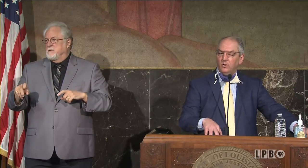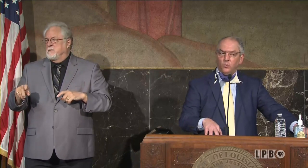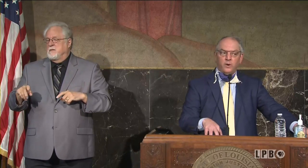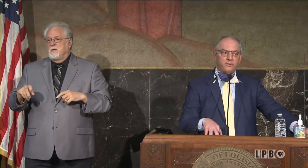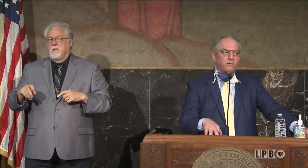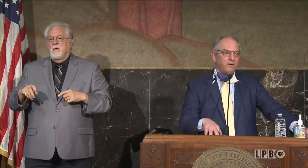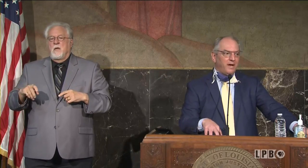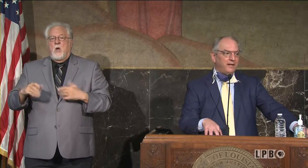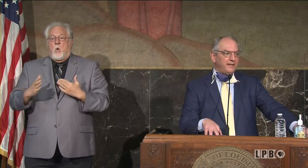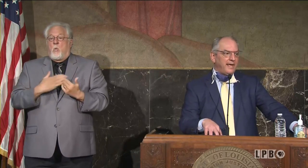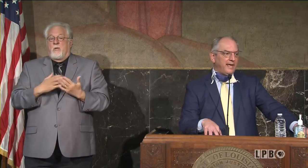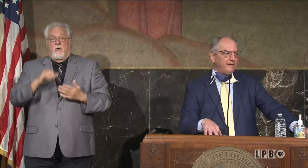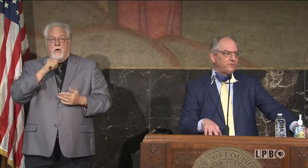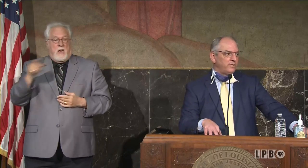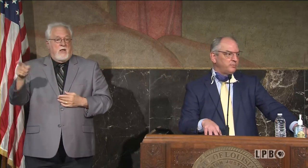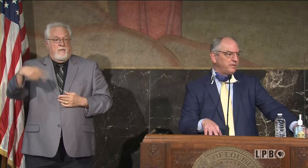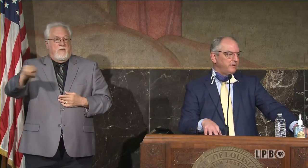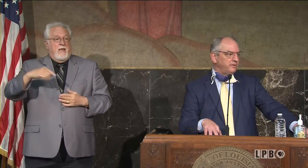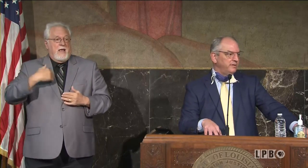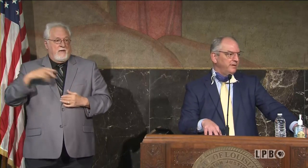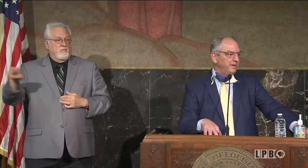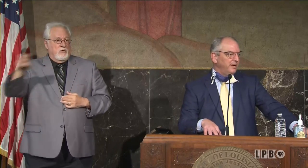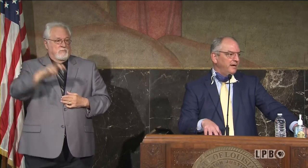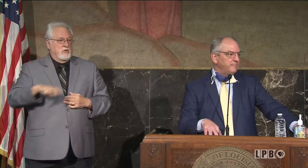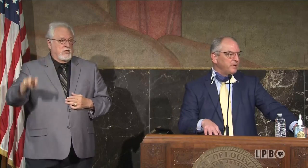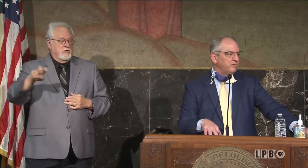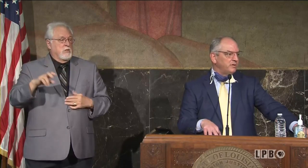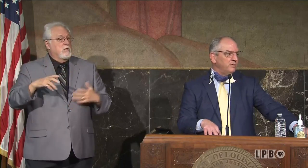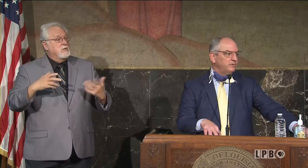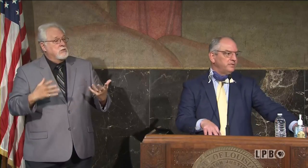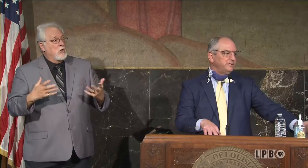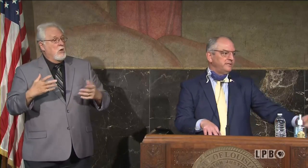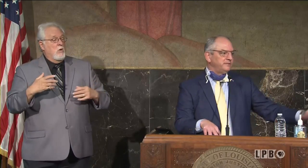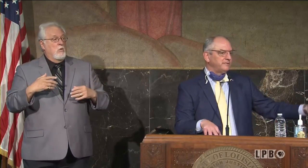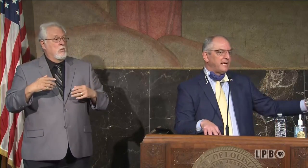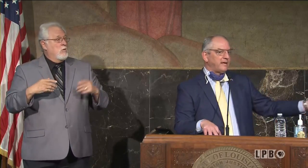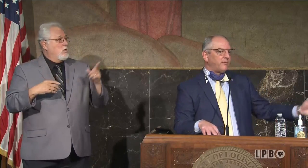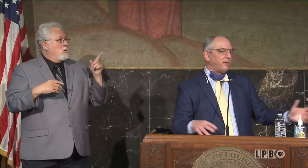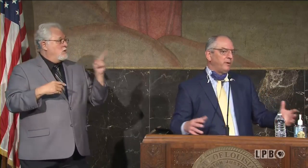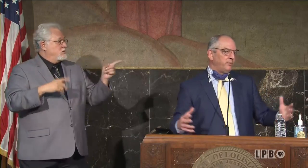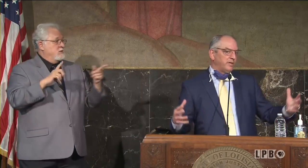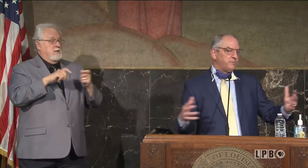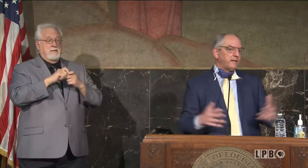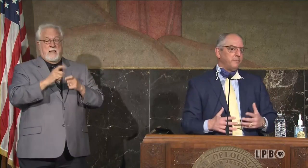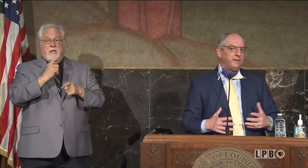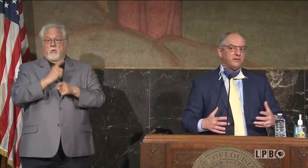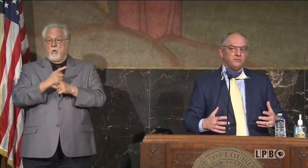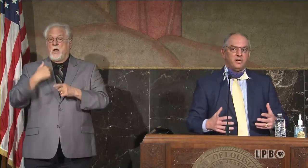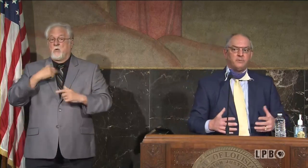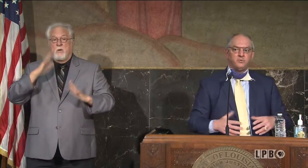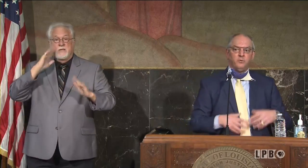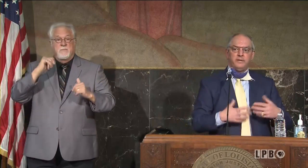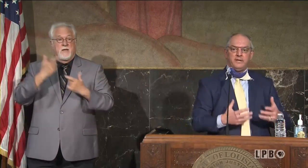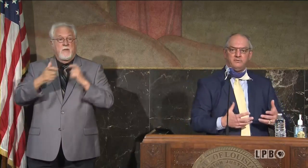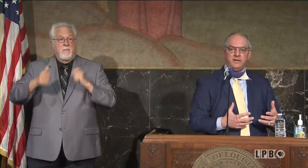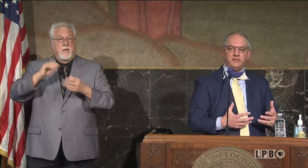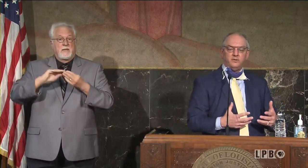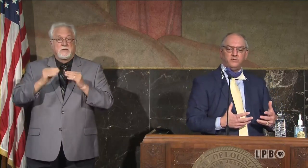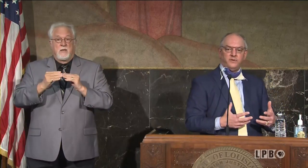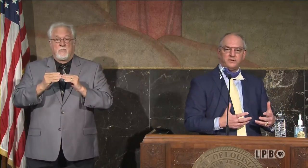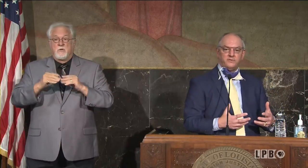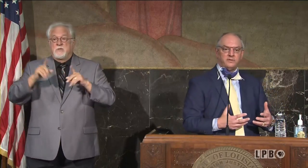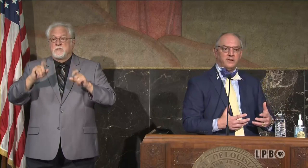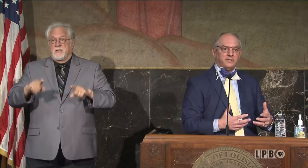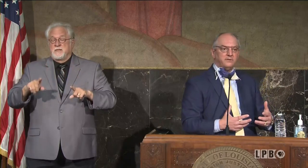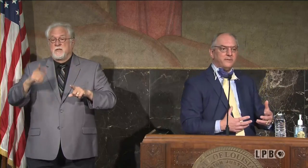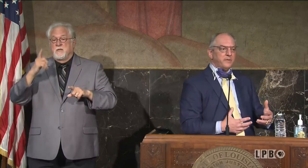available, whether or not they have transportation. And so she's exactly right. We expect the biggest numbers will be tested at